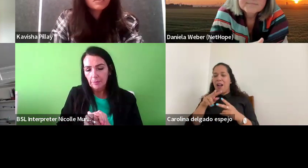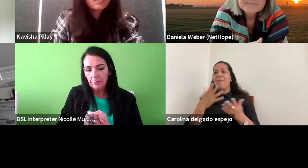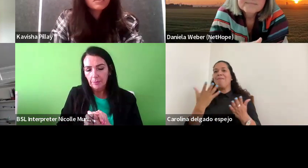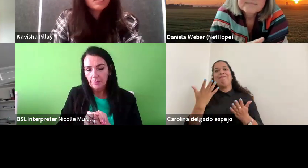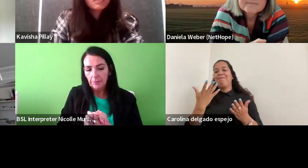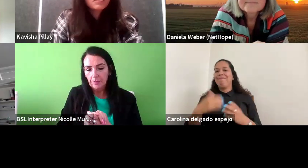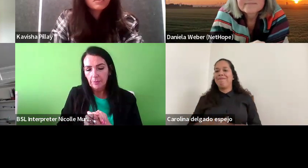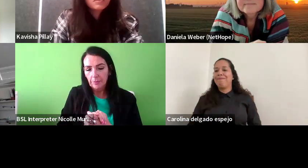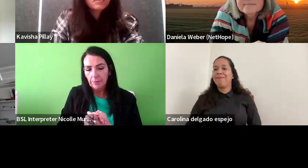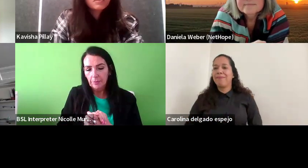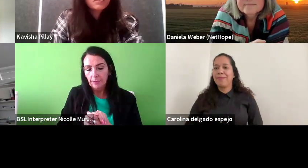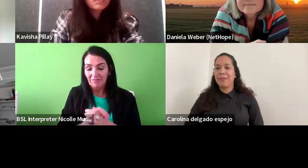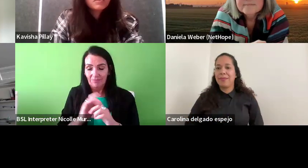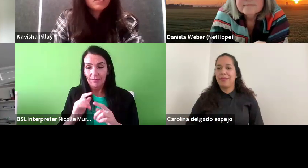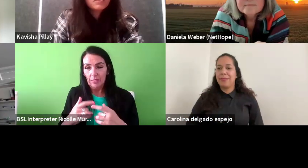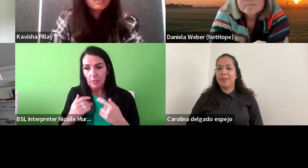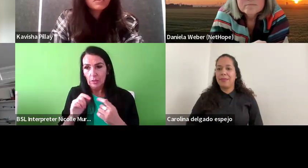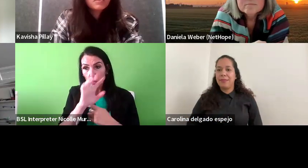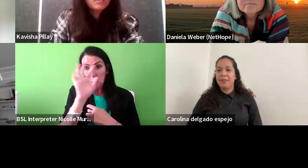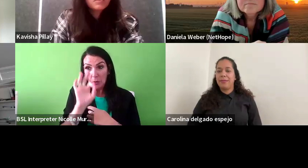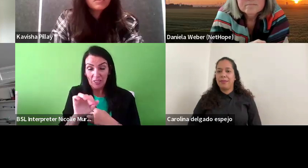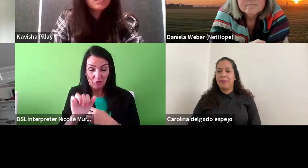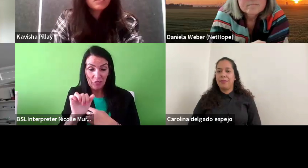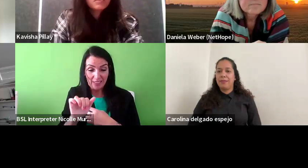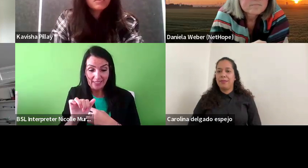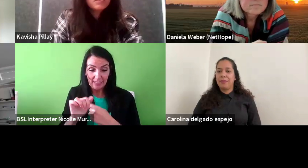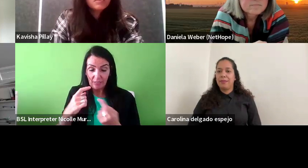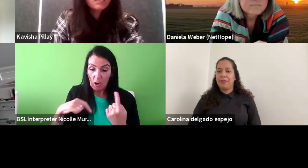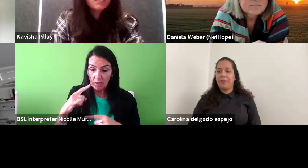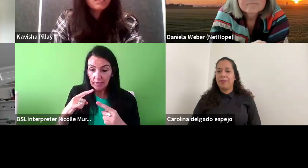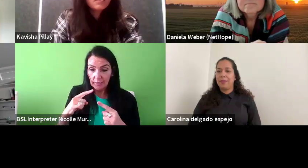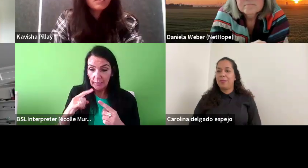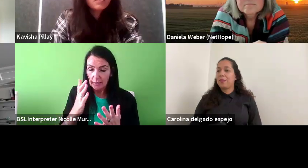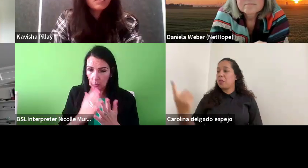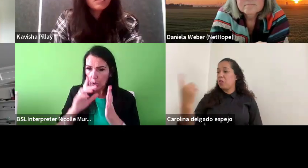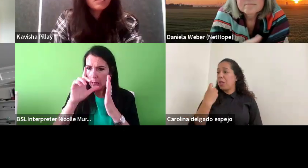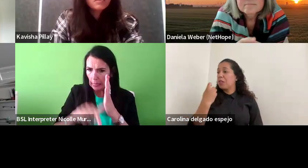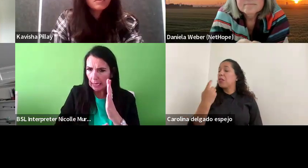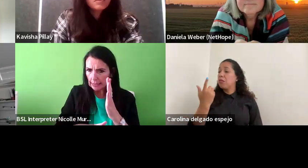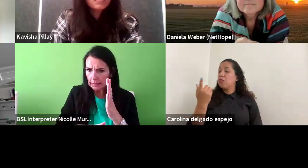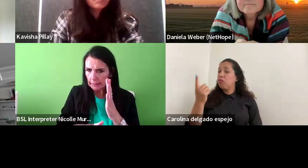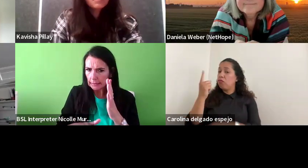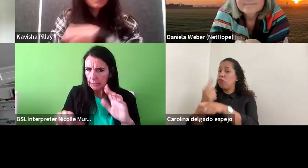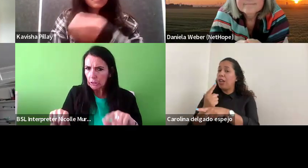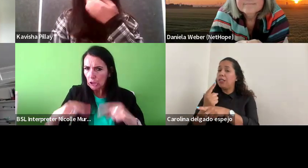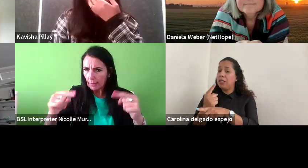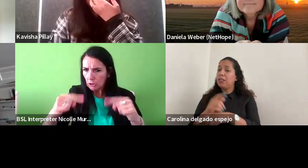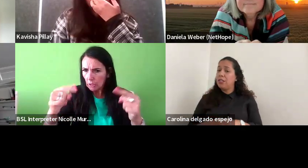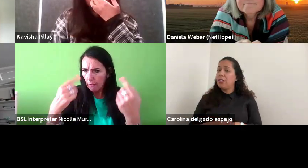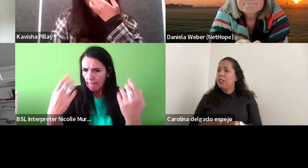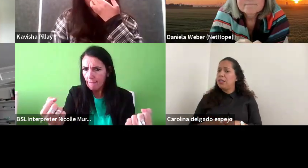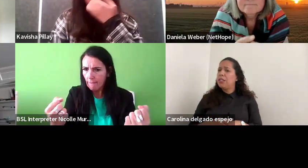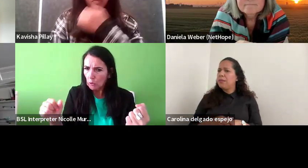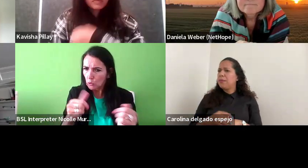And so in that sense, yeah, the question is exactly, aren't we? Well, we are very late in addressing the challenges. And again,